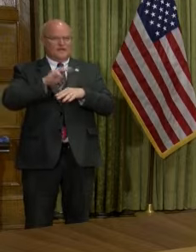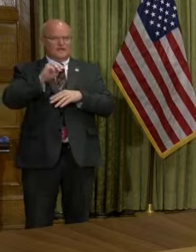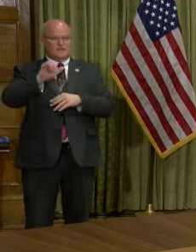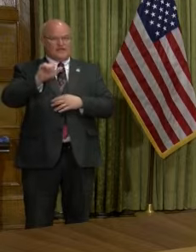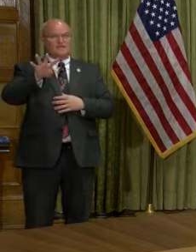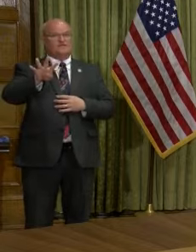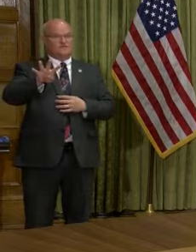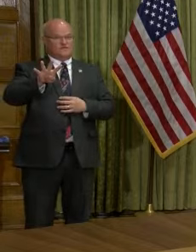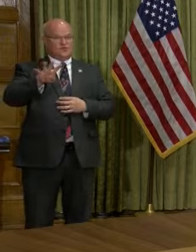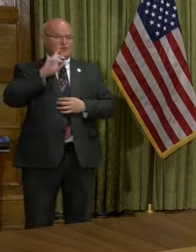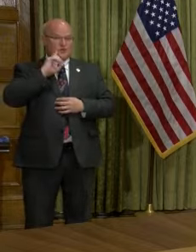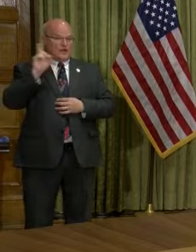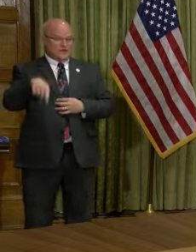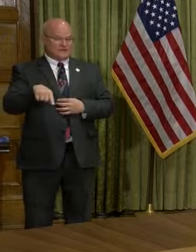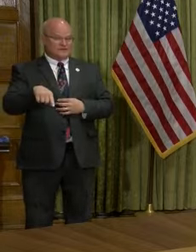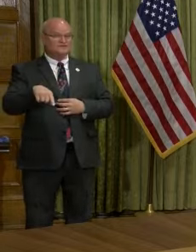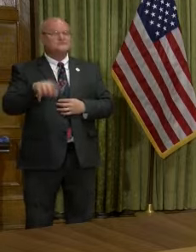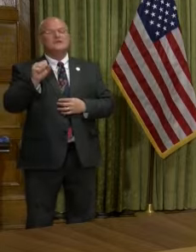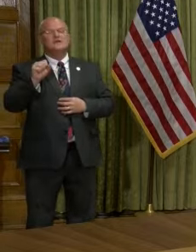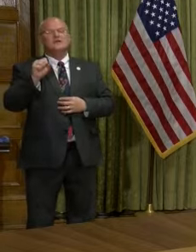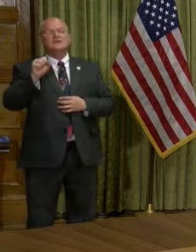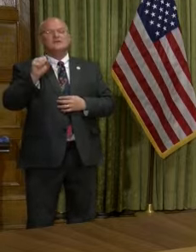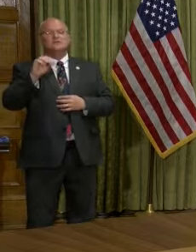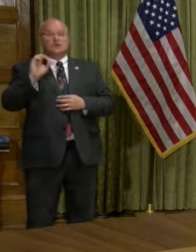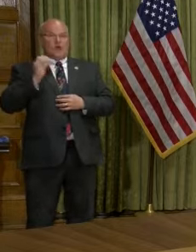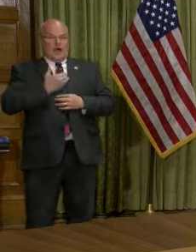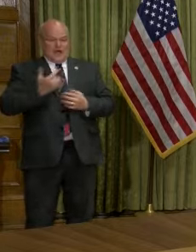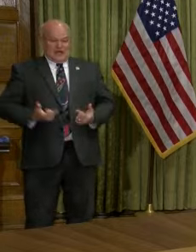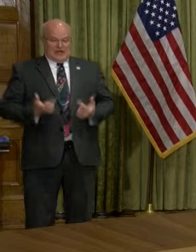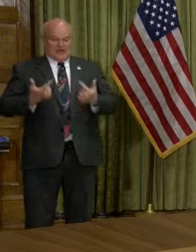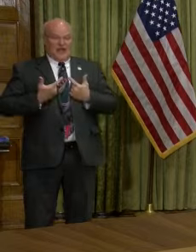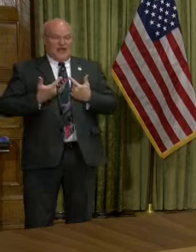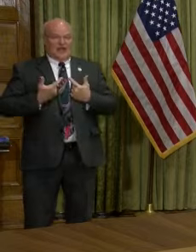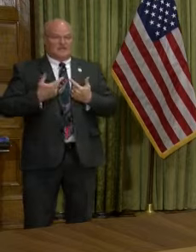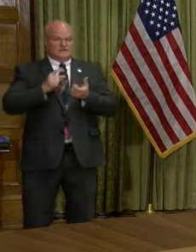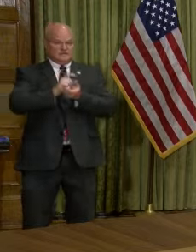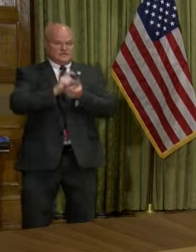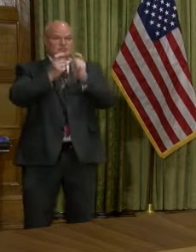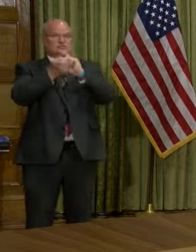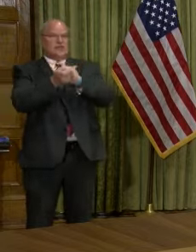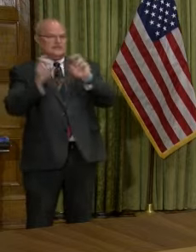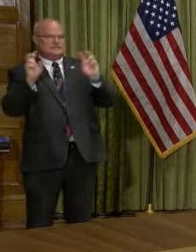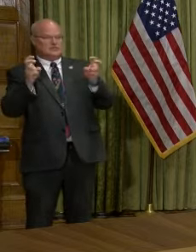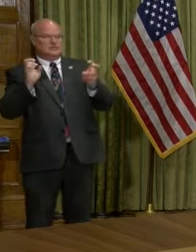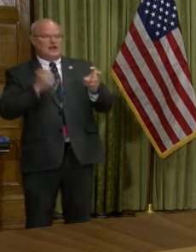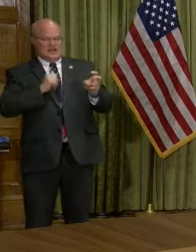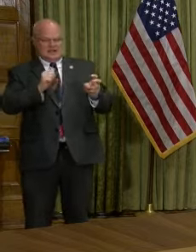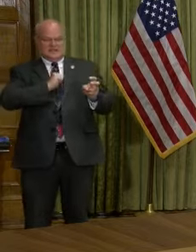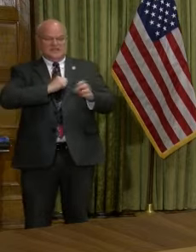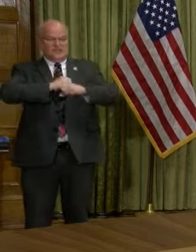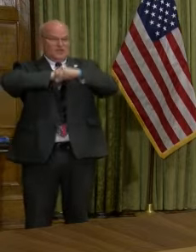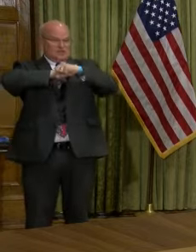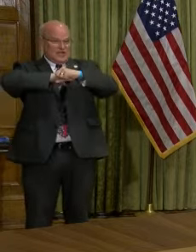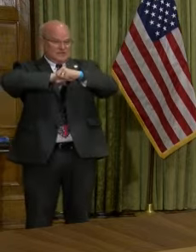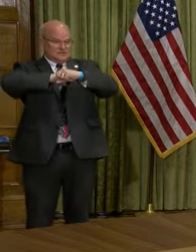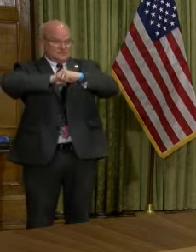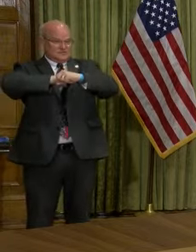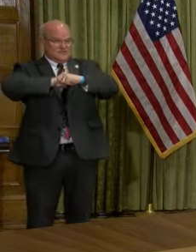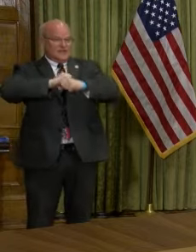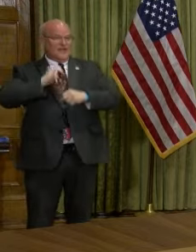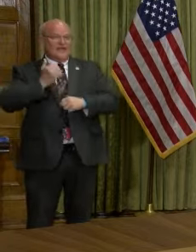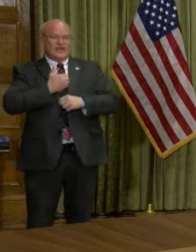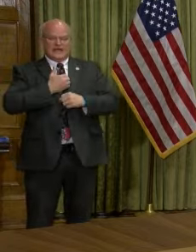May 4th directive. And so our life is not going to change in terms of our self-protection and